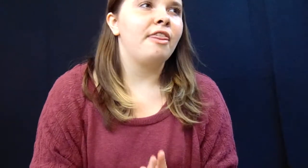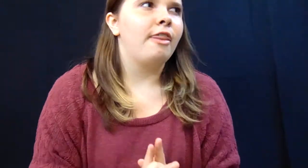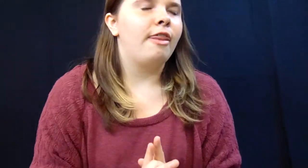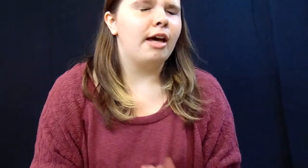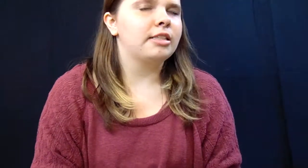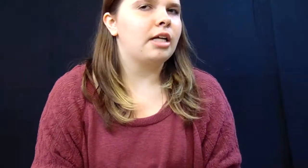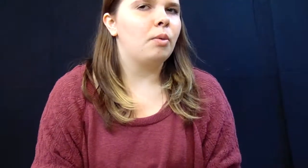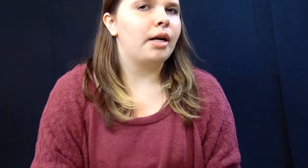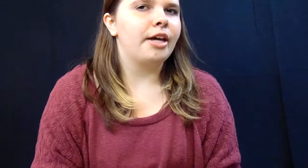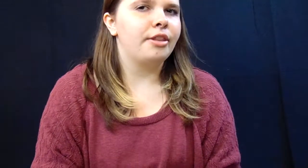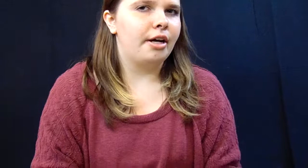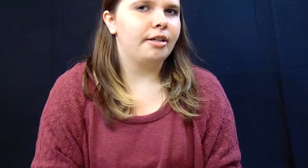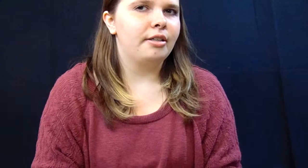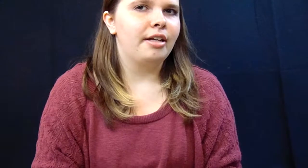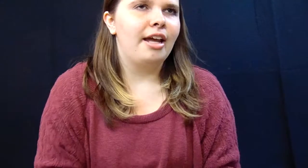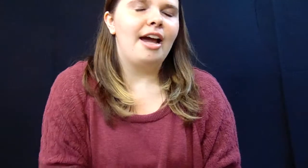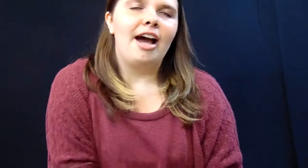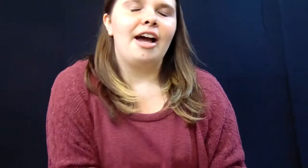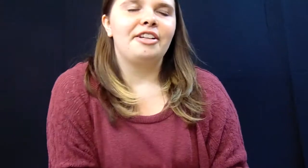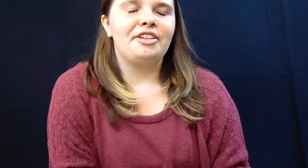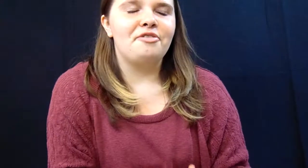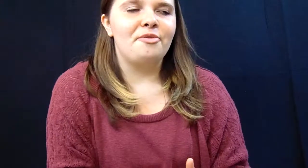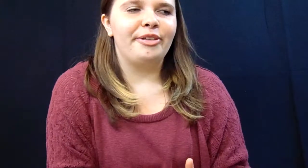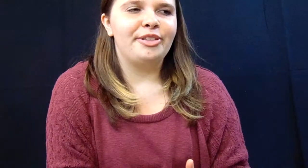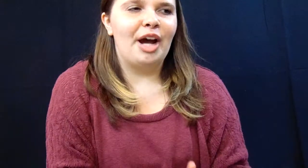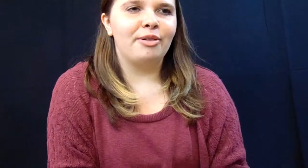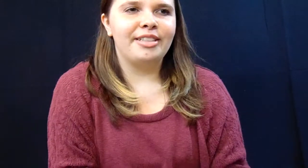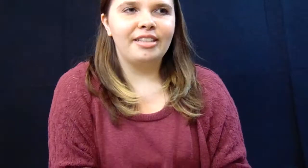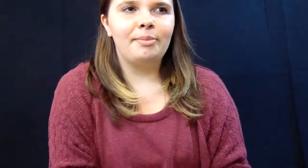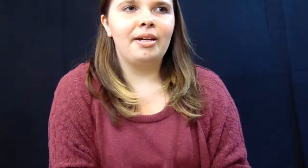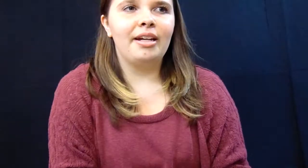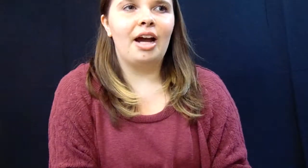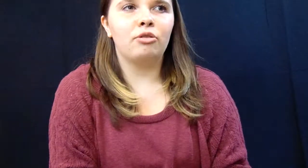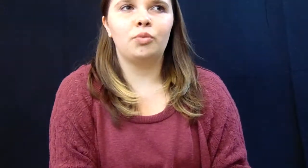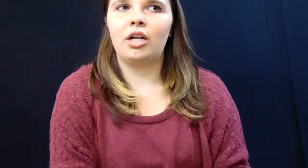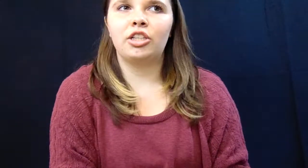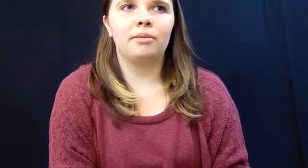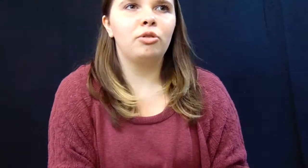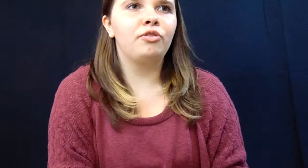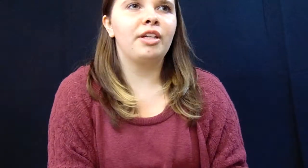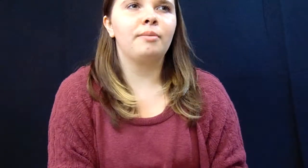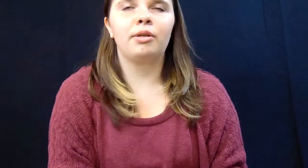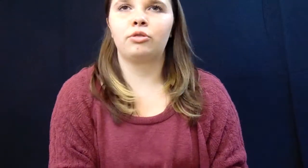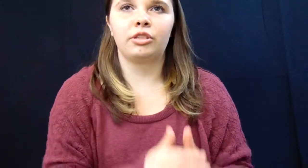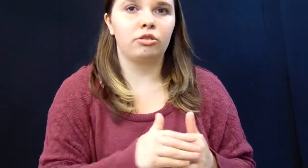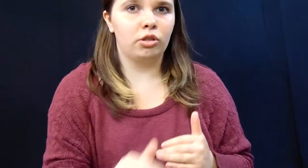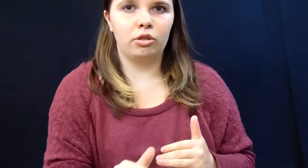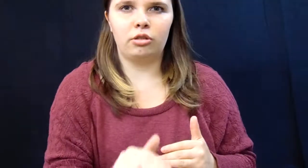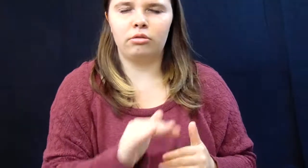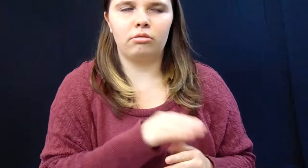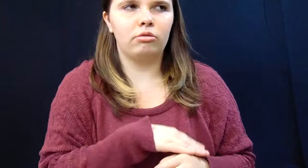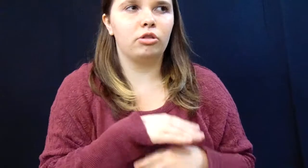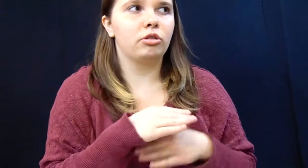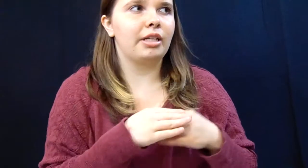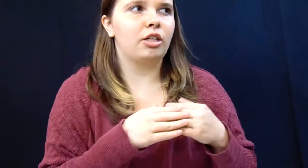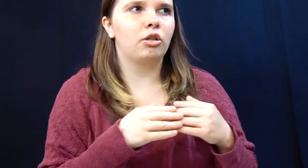that's not what I thought I was sleeping I was watching a movie but was like